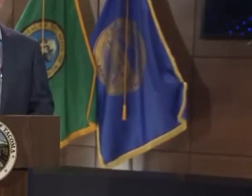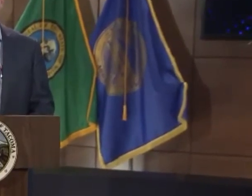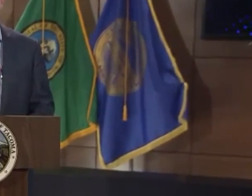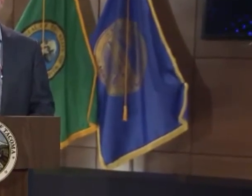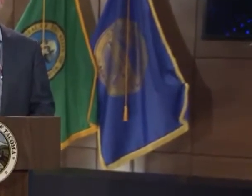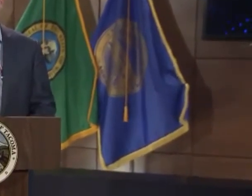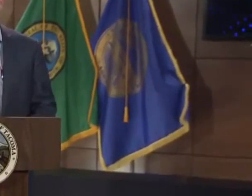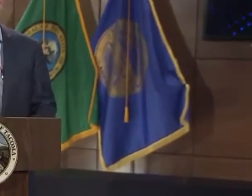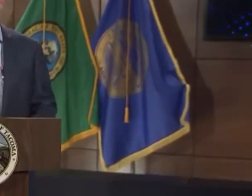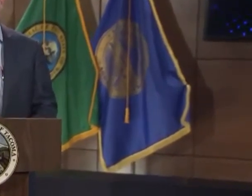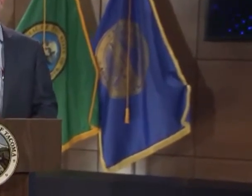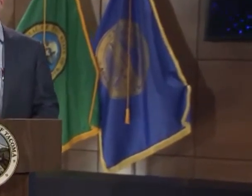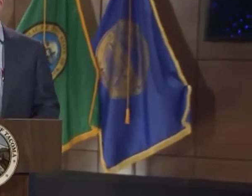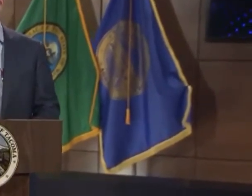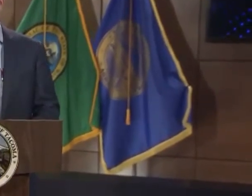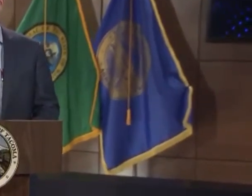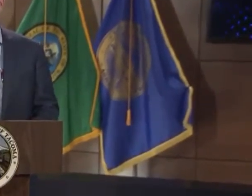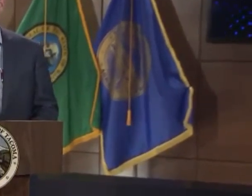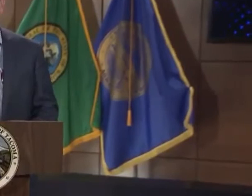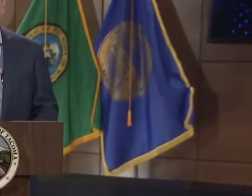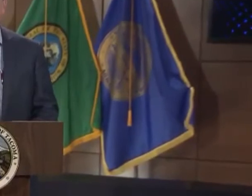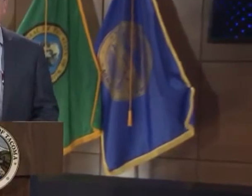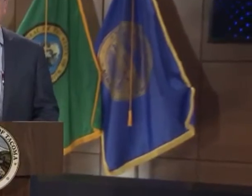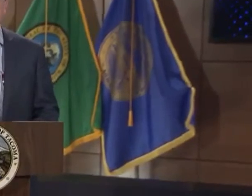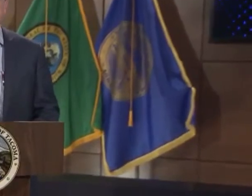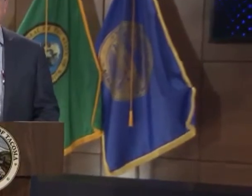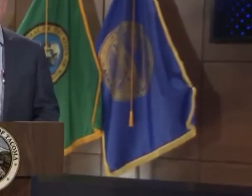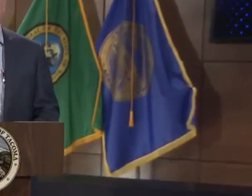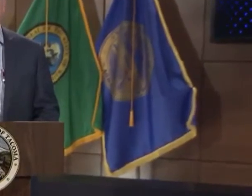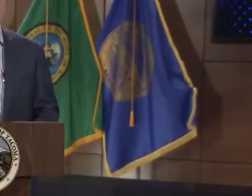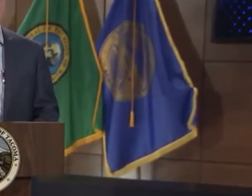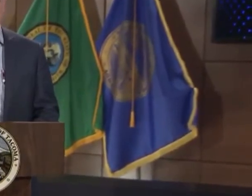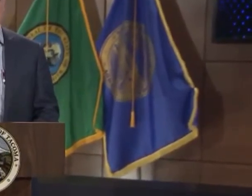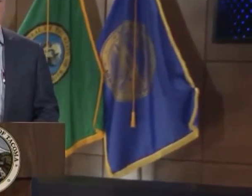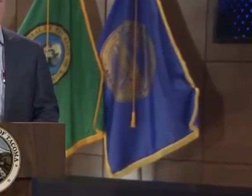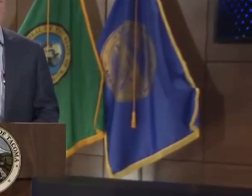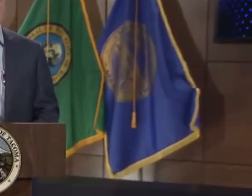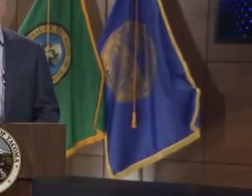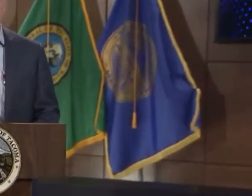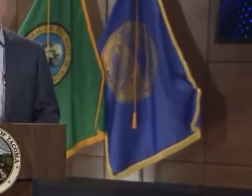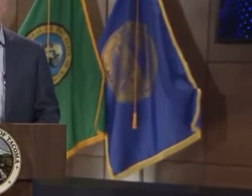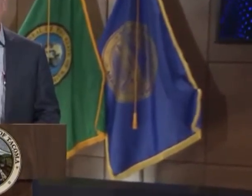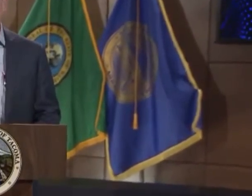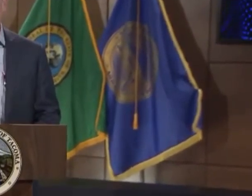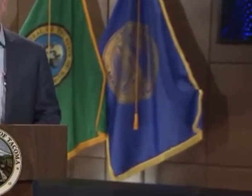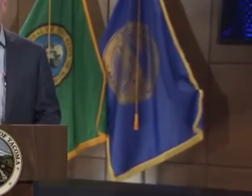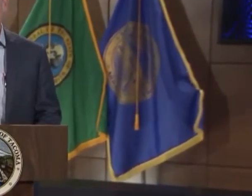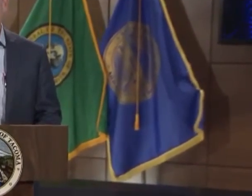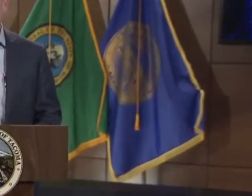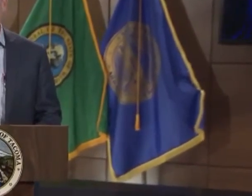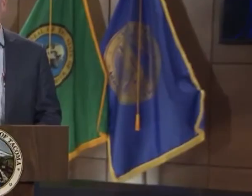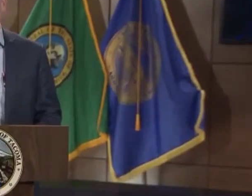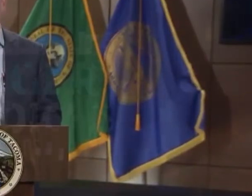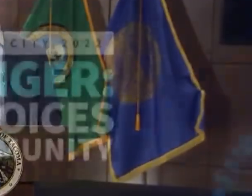tonight's presentation and to Tara for co-emceeing this event. And finally, thank you for joining us tonight.